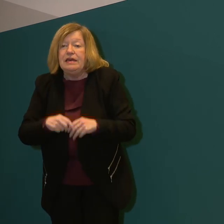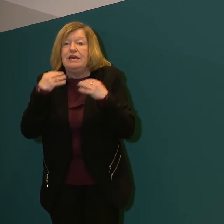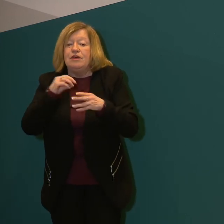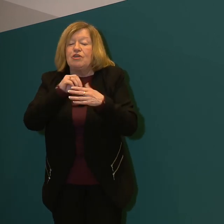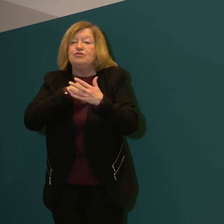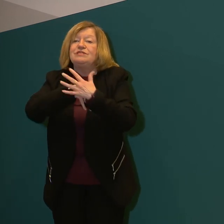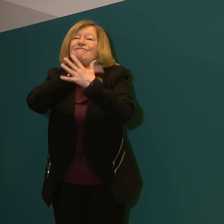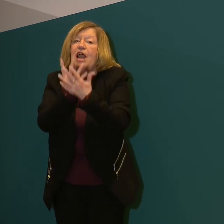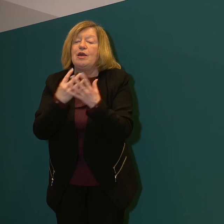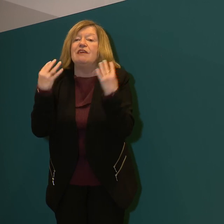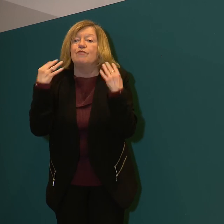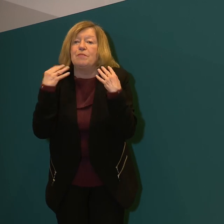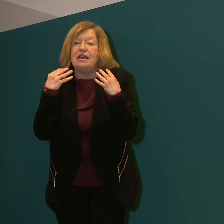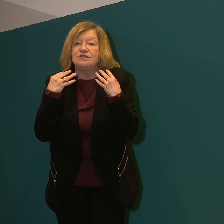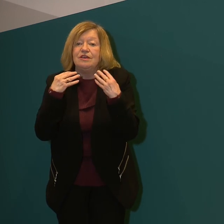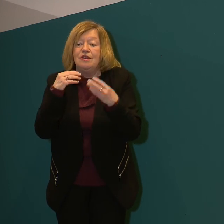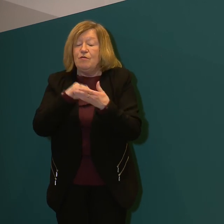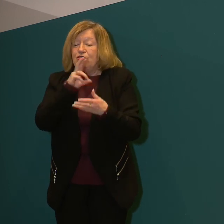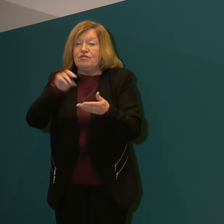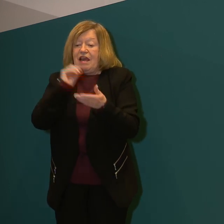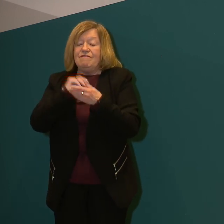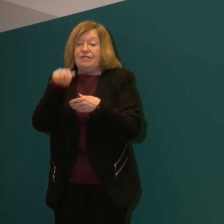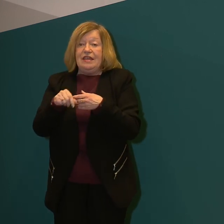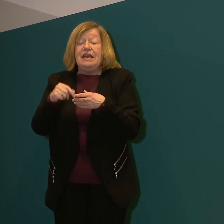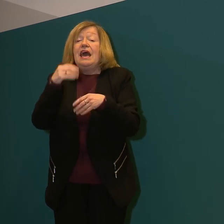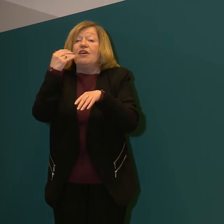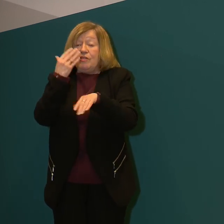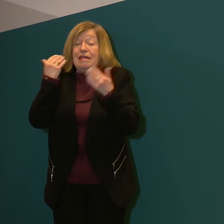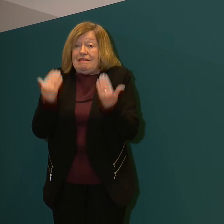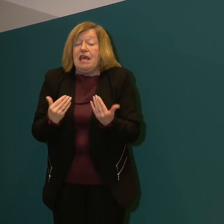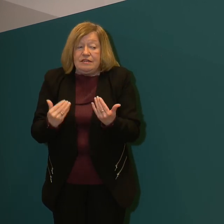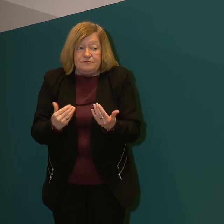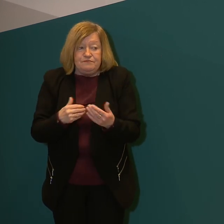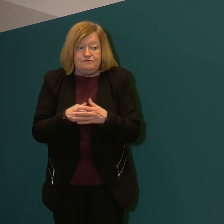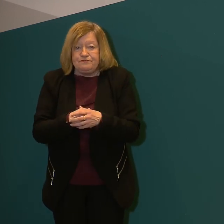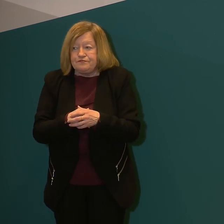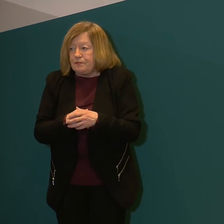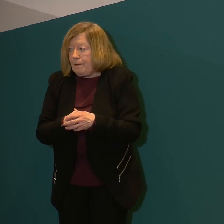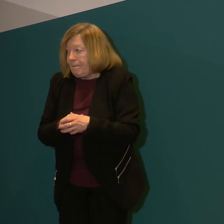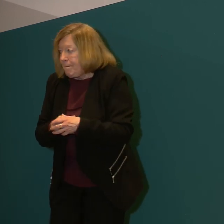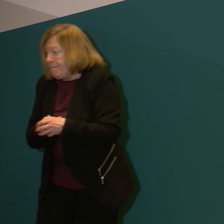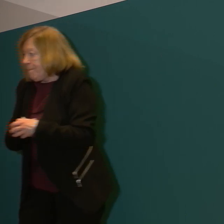develop the information systems and the data to be able to provide that analysis to you. And when we have it, we will. Thanks.